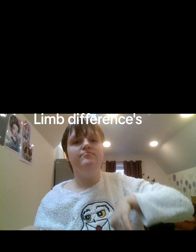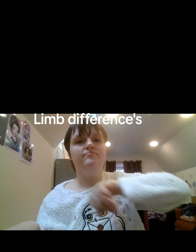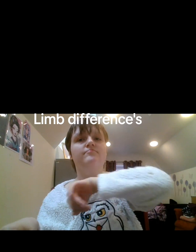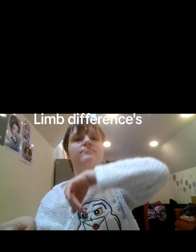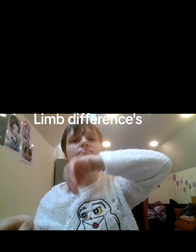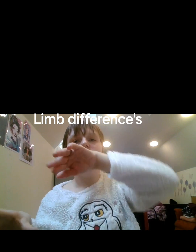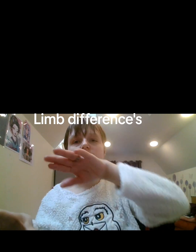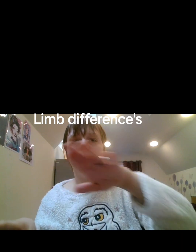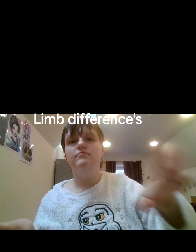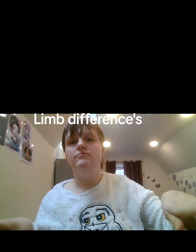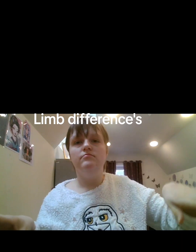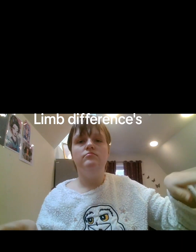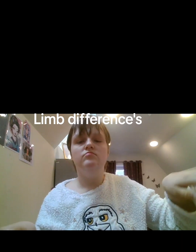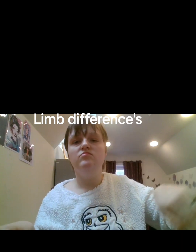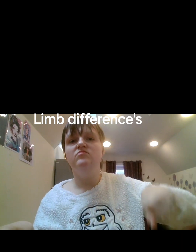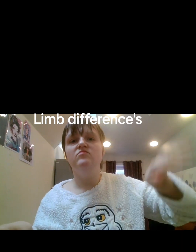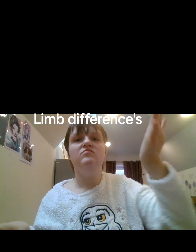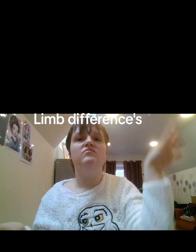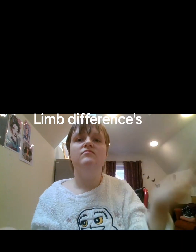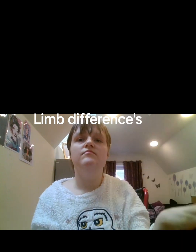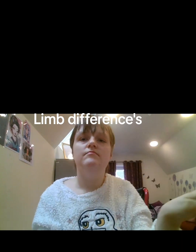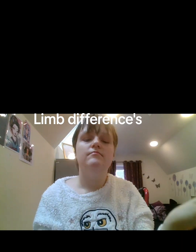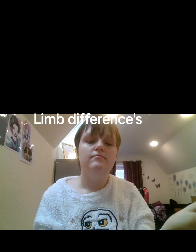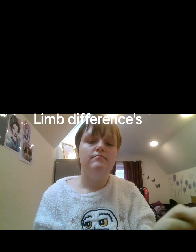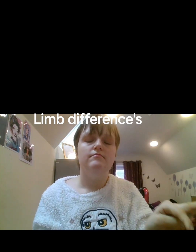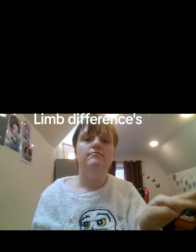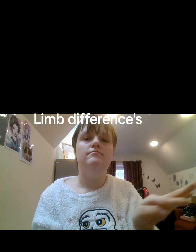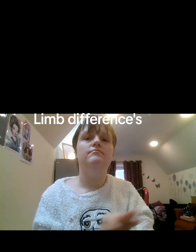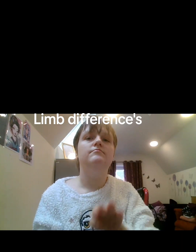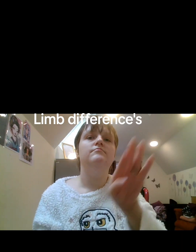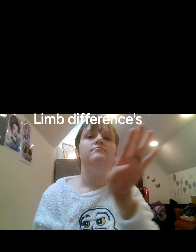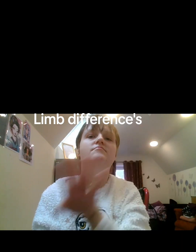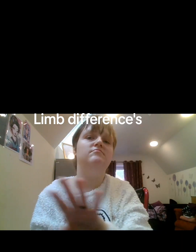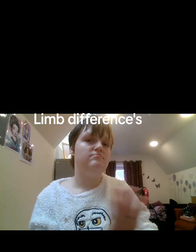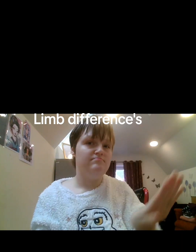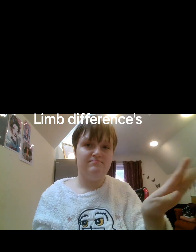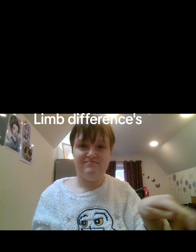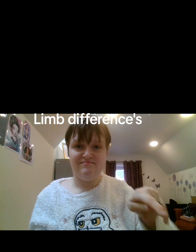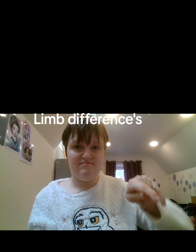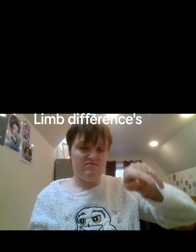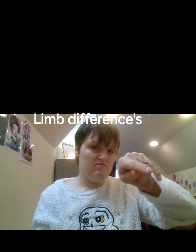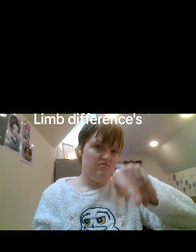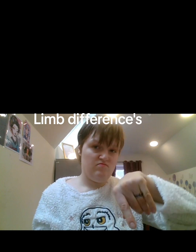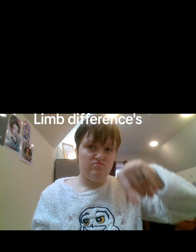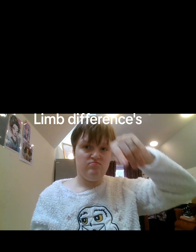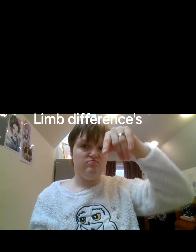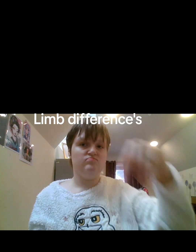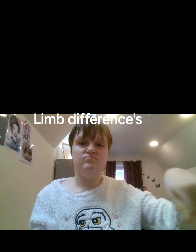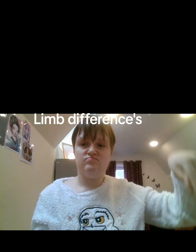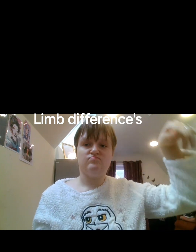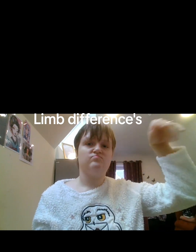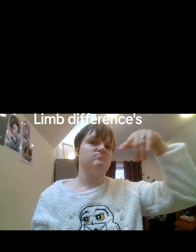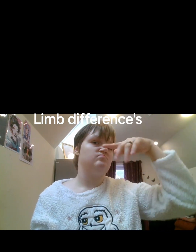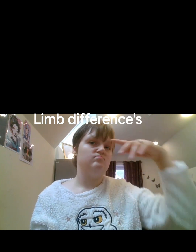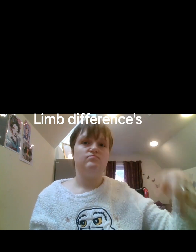inclusion. Plus, please don't forget to follow my official branded Facebook account